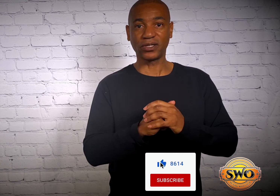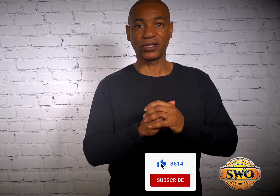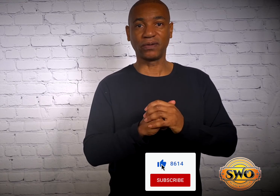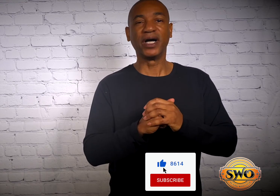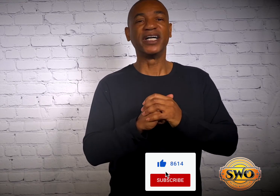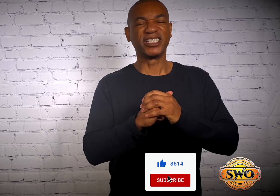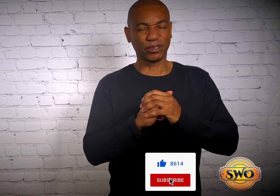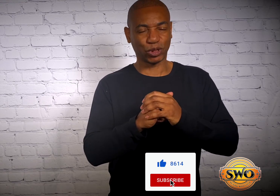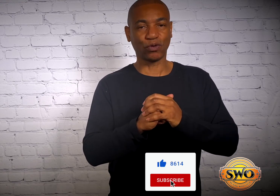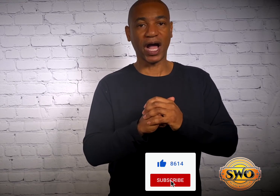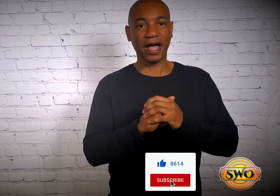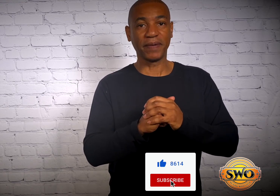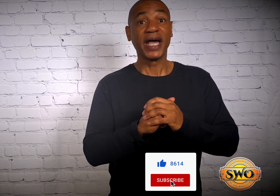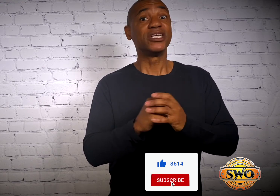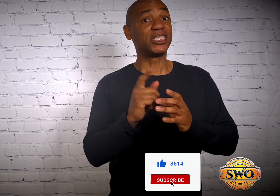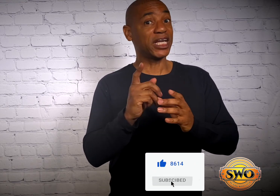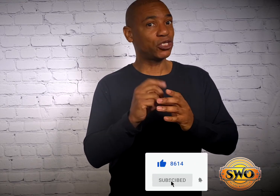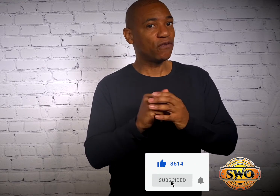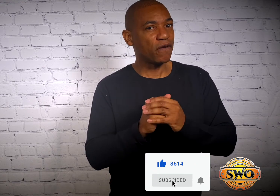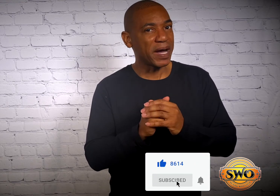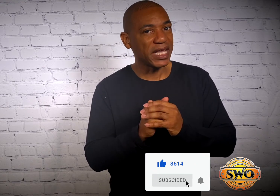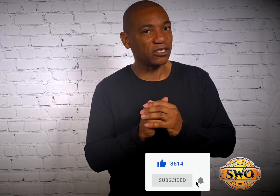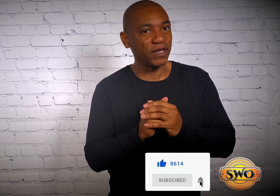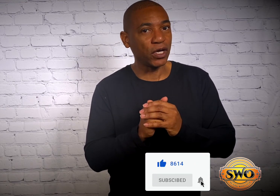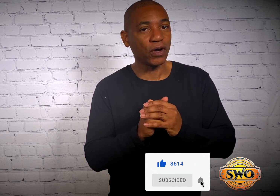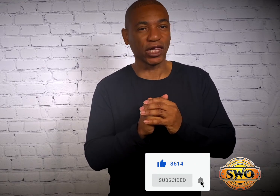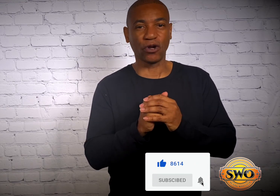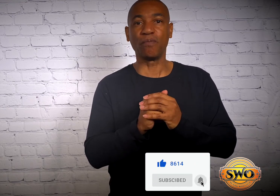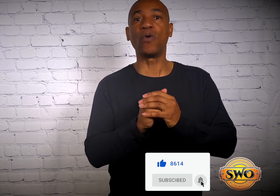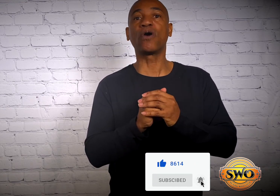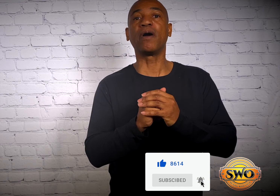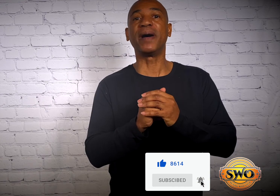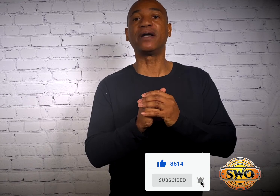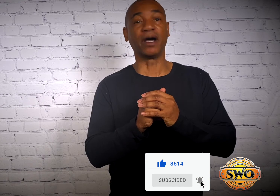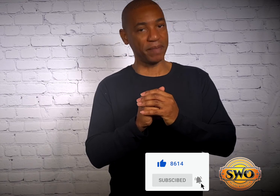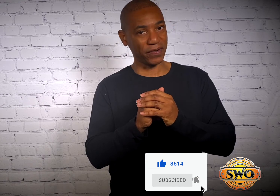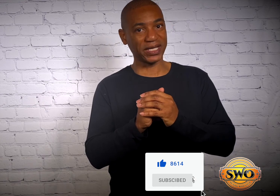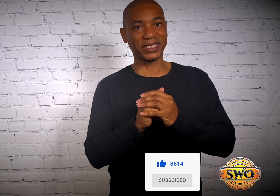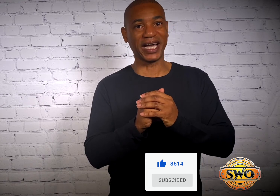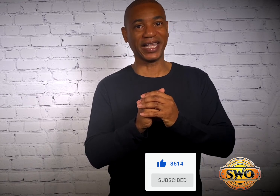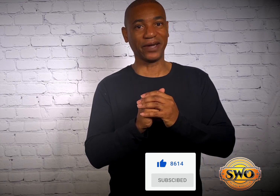also subscribe. Stay tuned for my next video and learn more about American Sign Language.